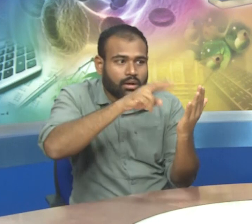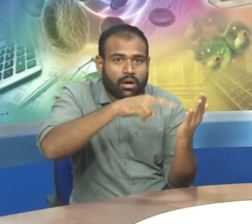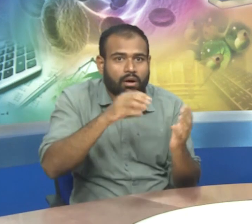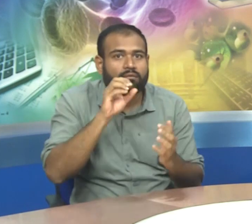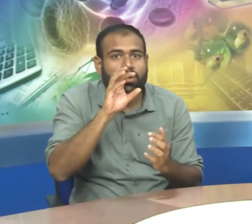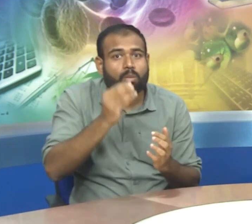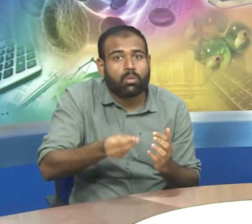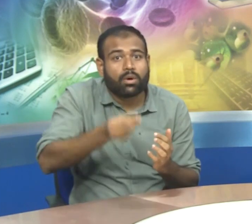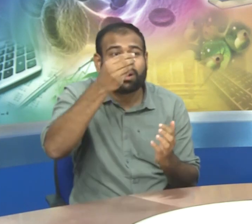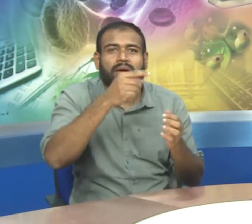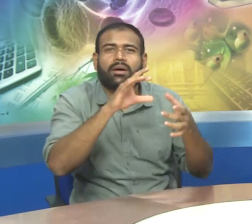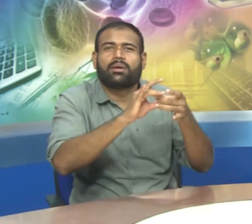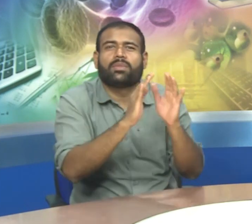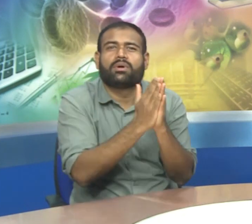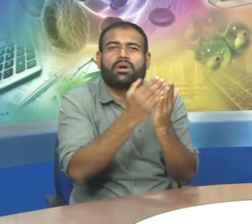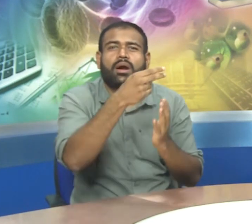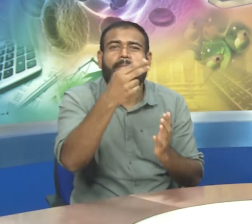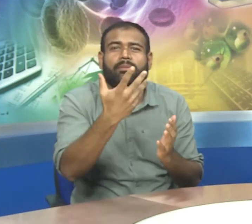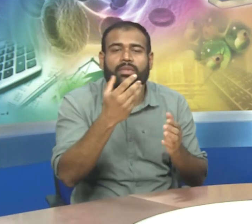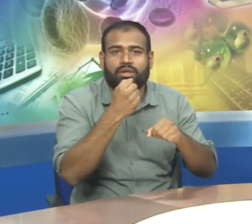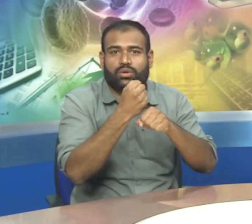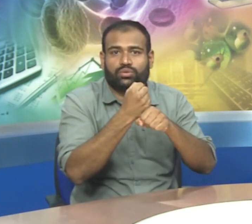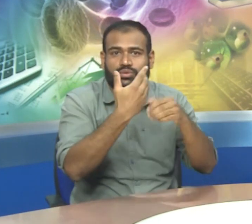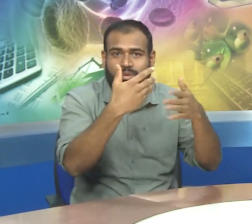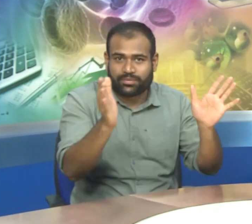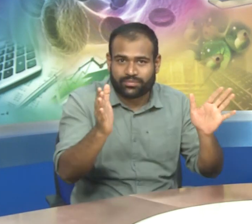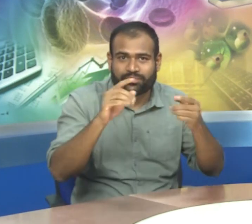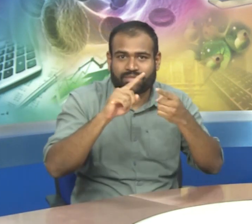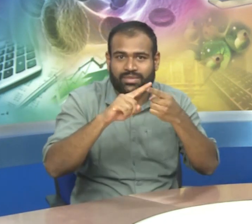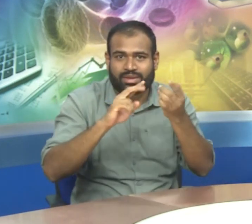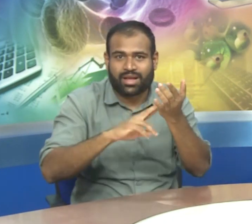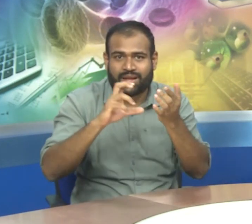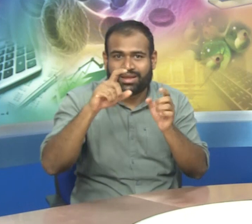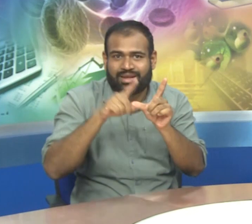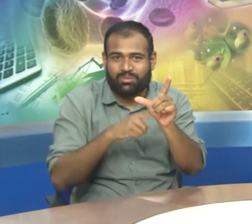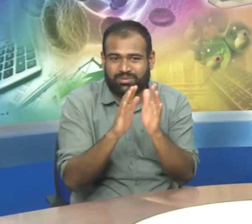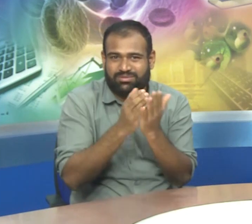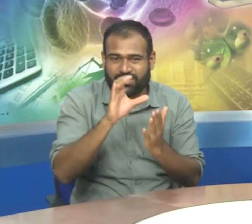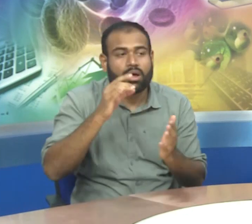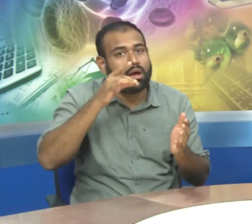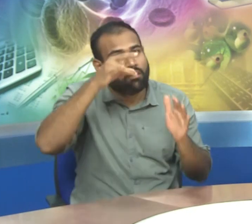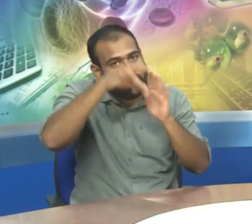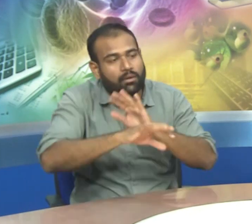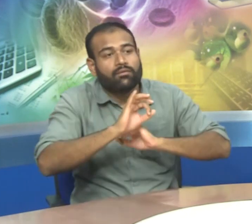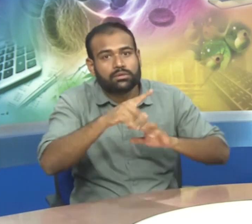telecommunication? If this is the question, then the type of reference source would be the